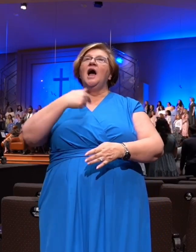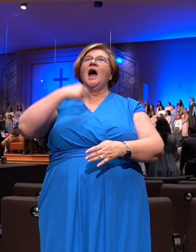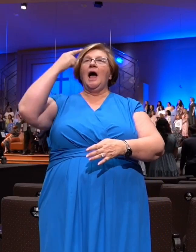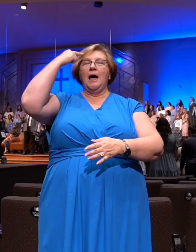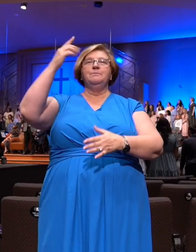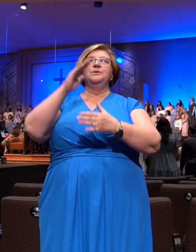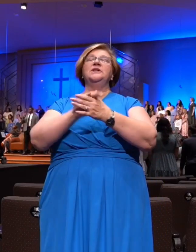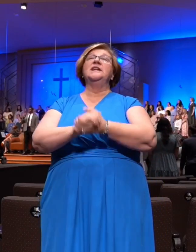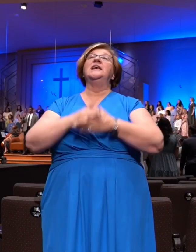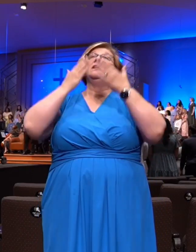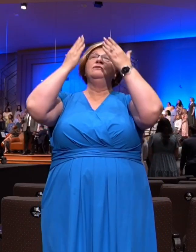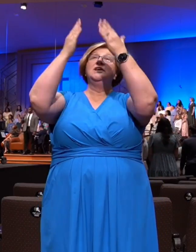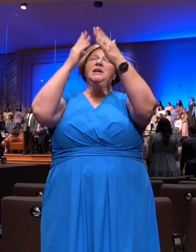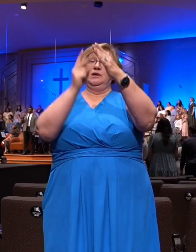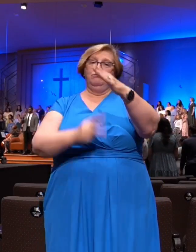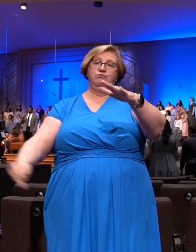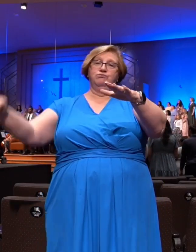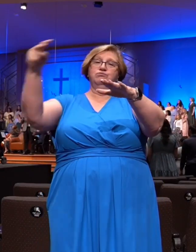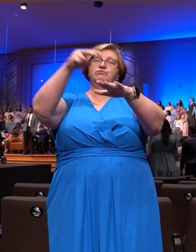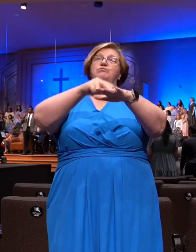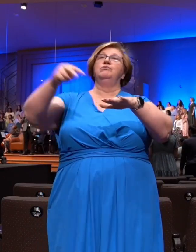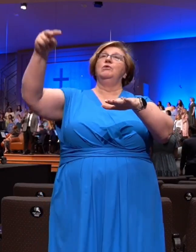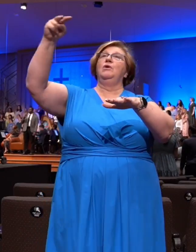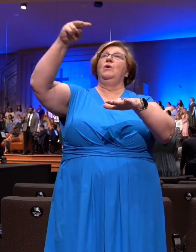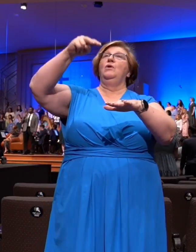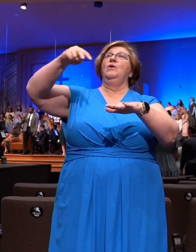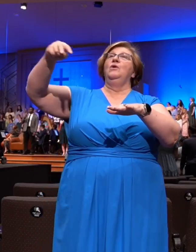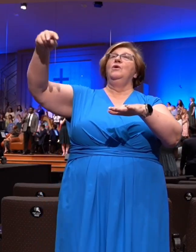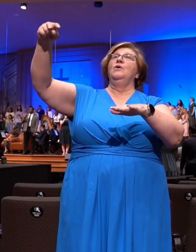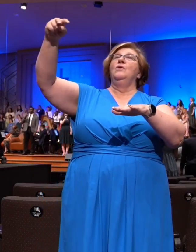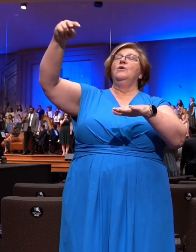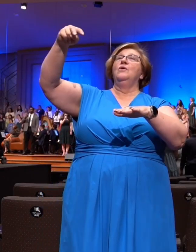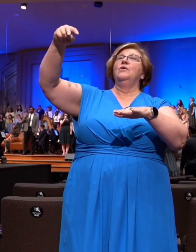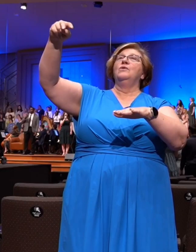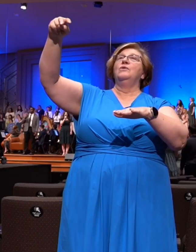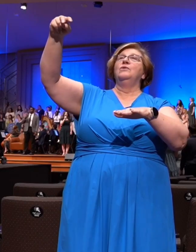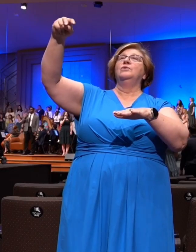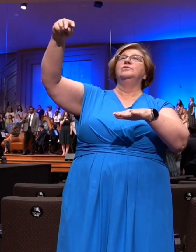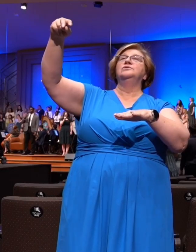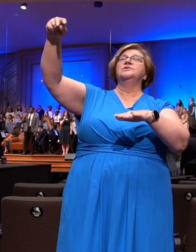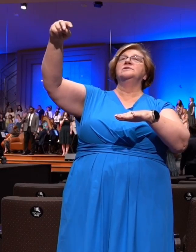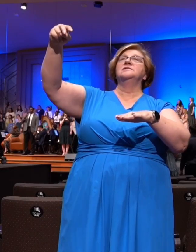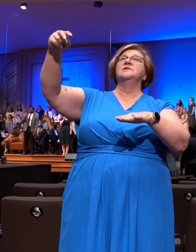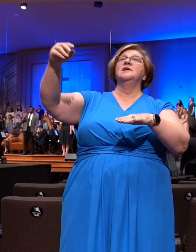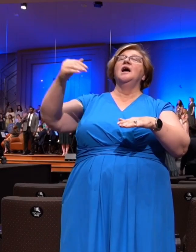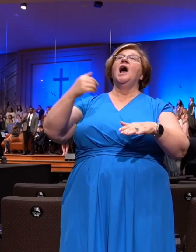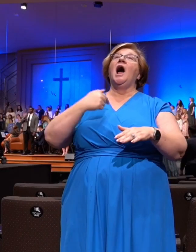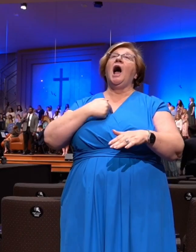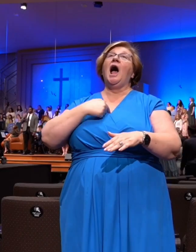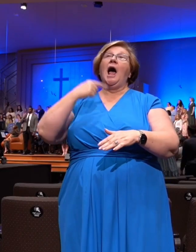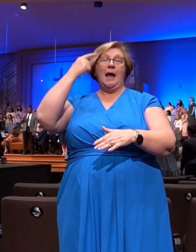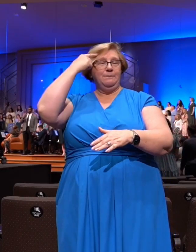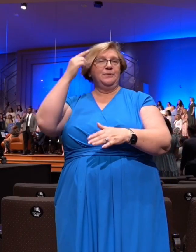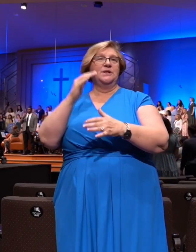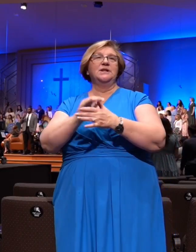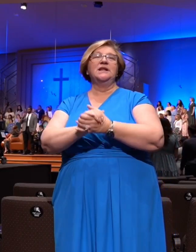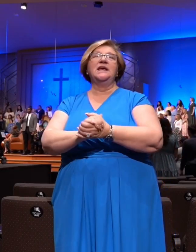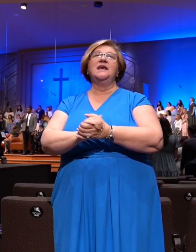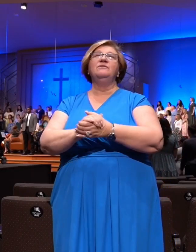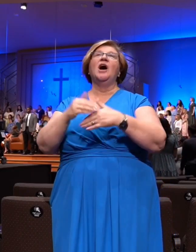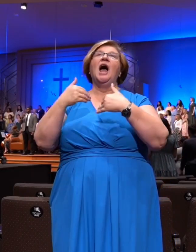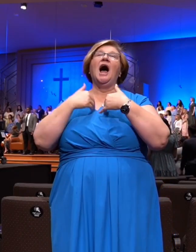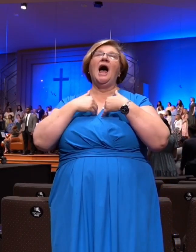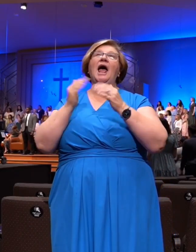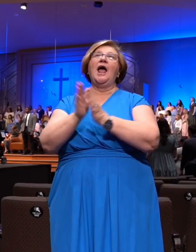I believe in the risen one. I believe I